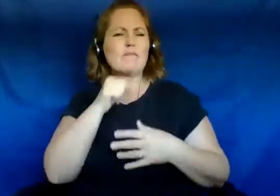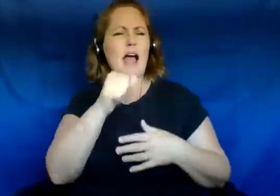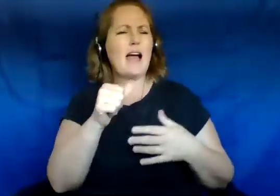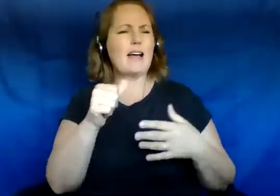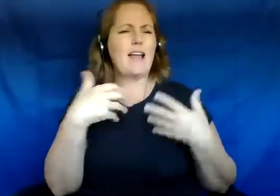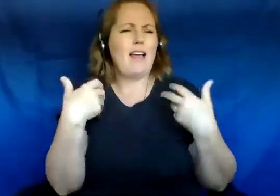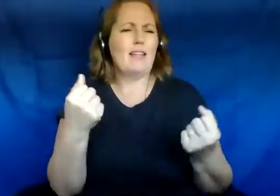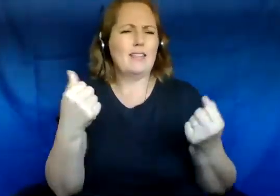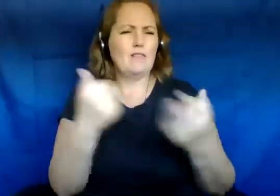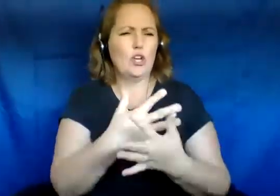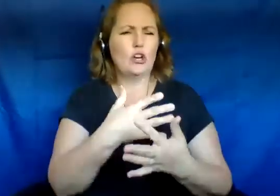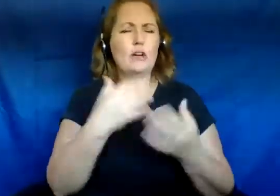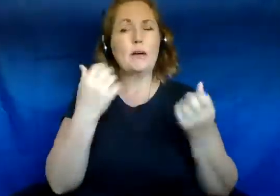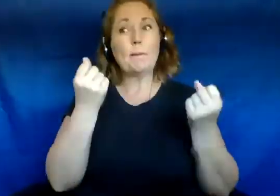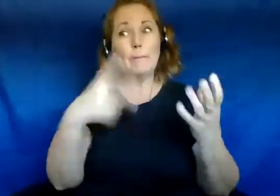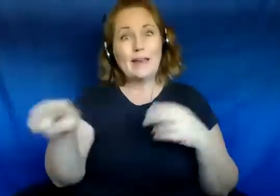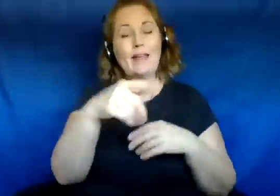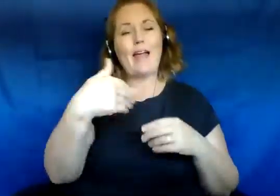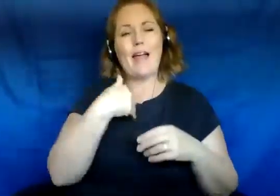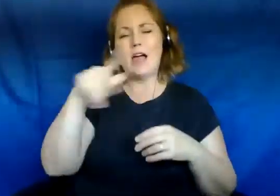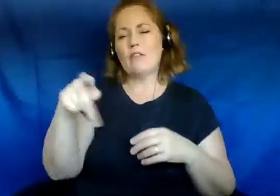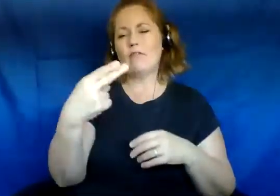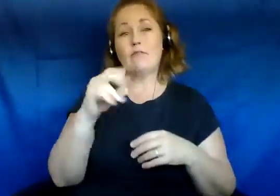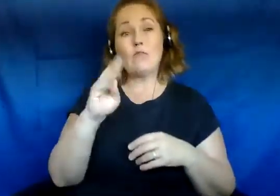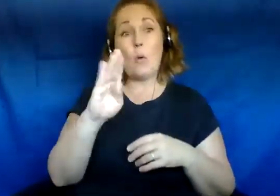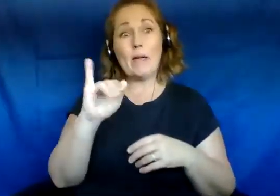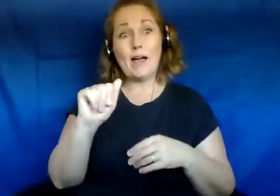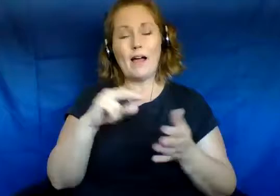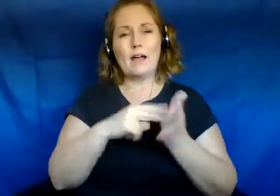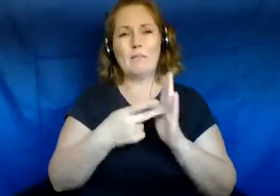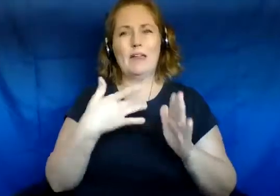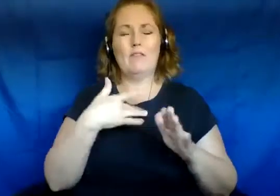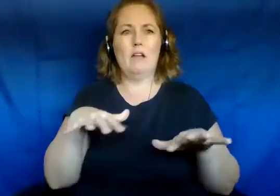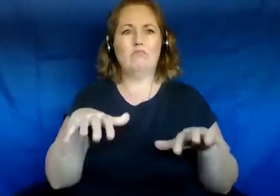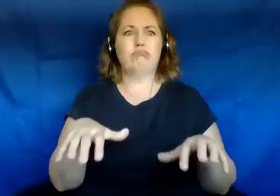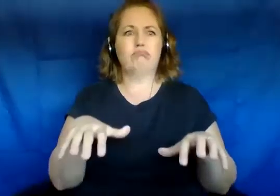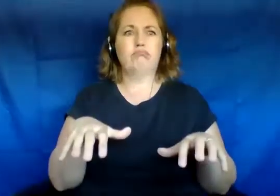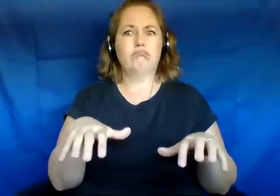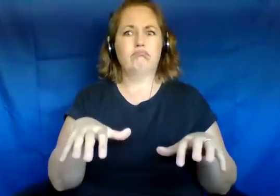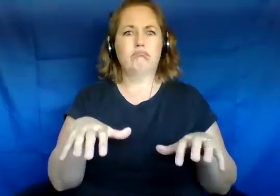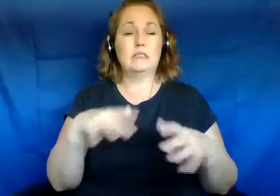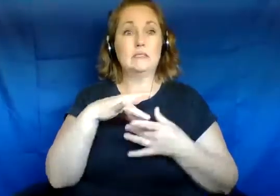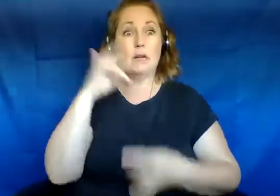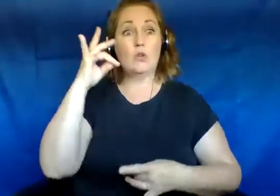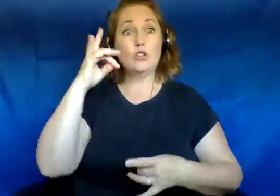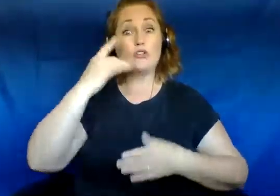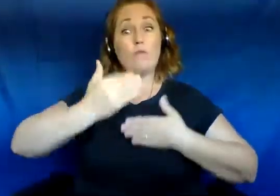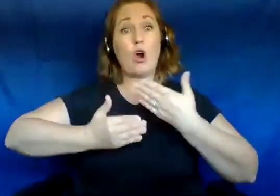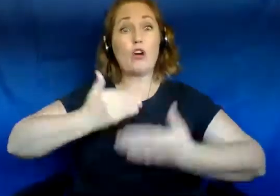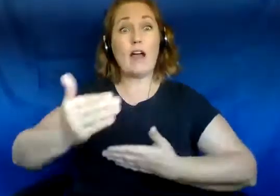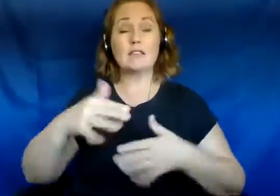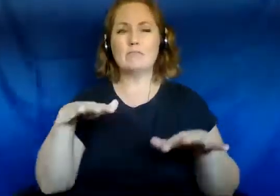have phobias which debilitate them, and spiritual progress is